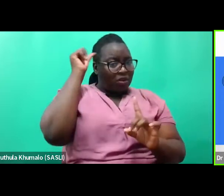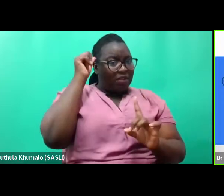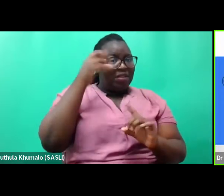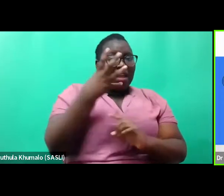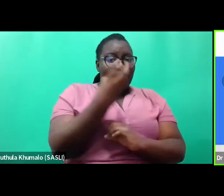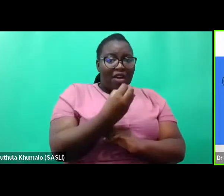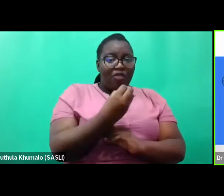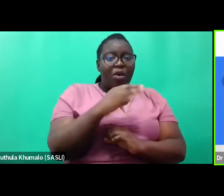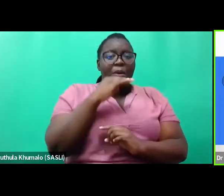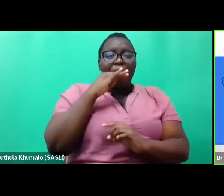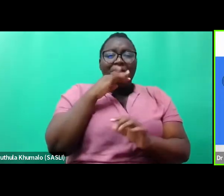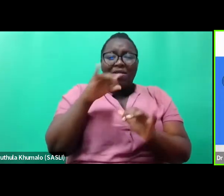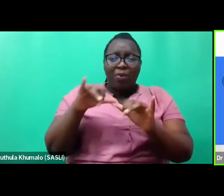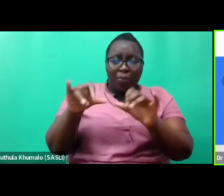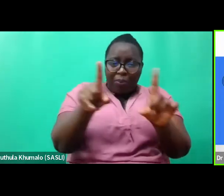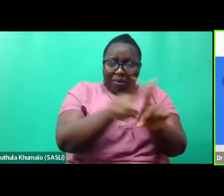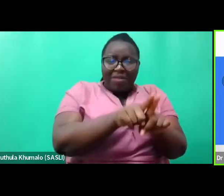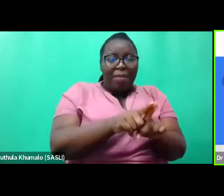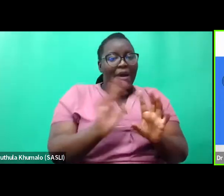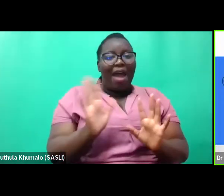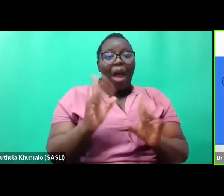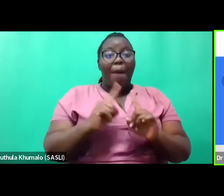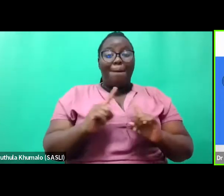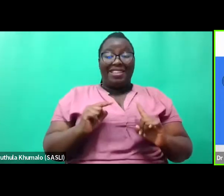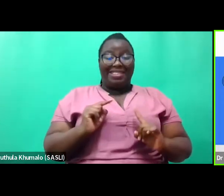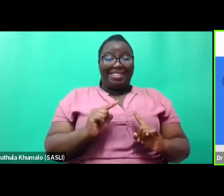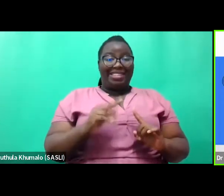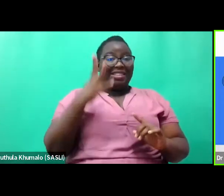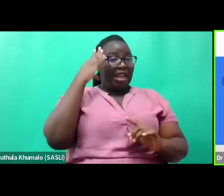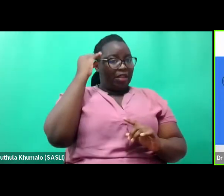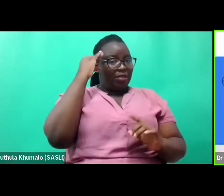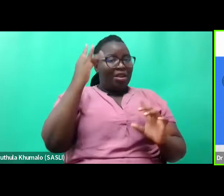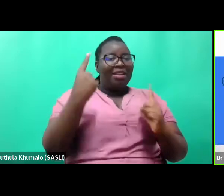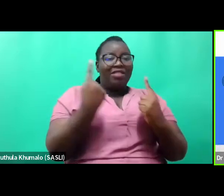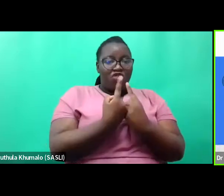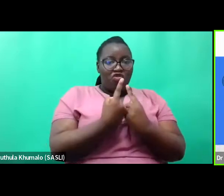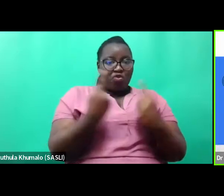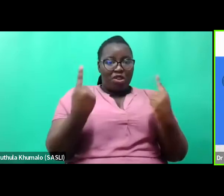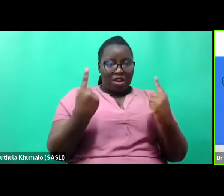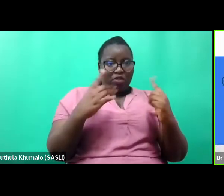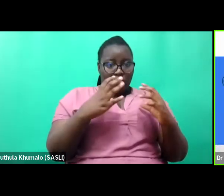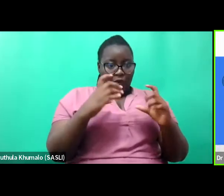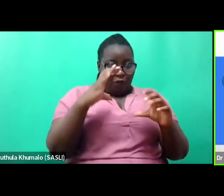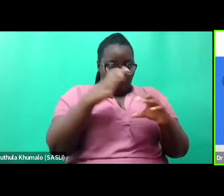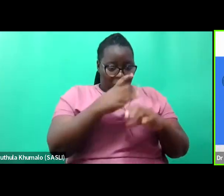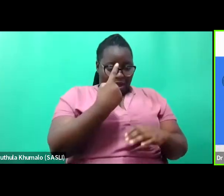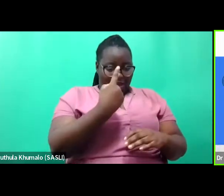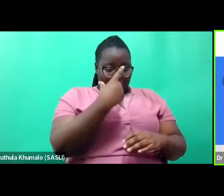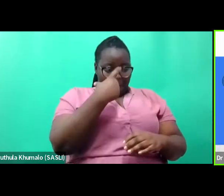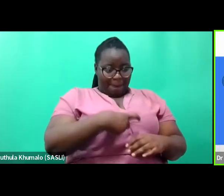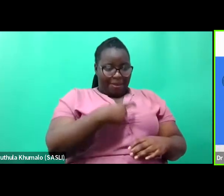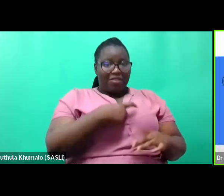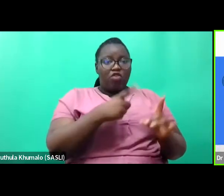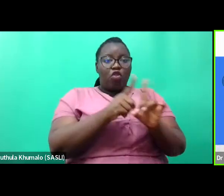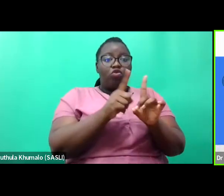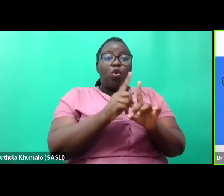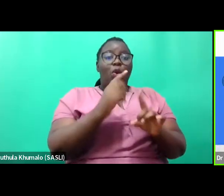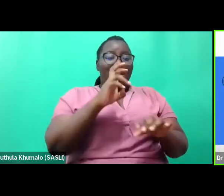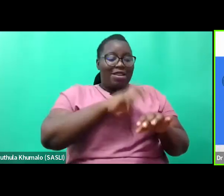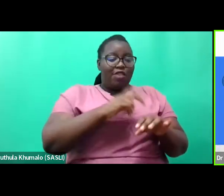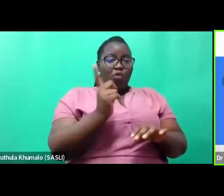Your experience is unique, that speaks to who you are and the kind of needs that you have. Right.